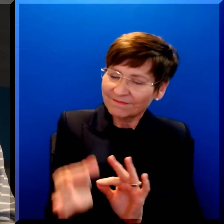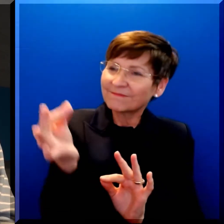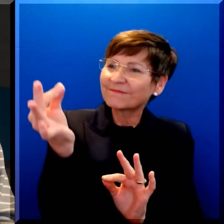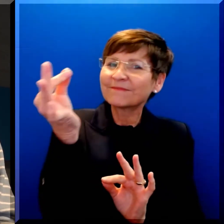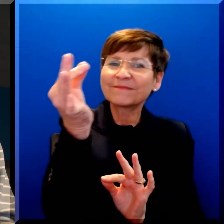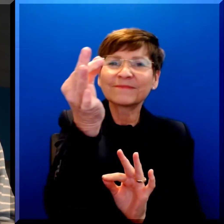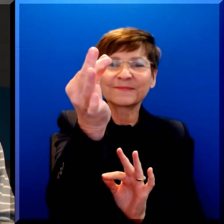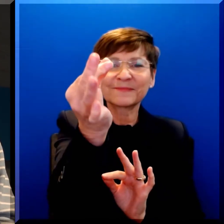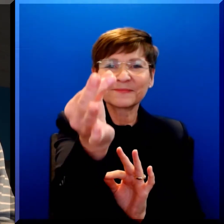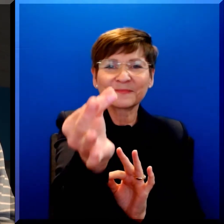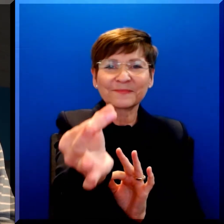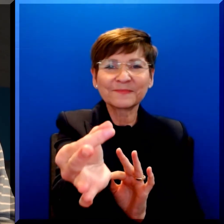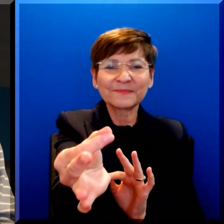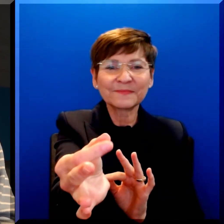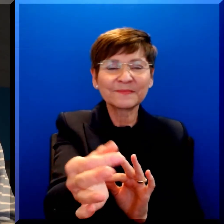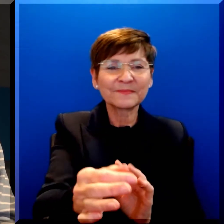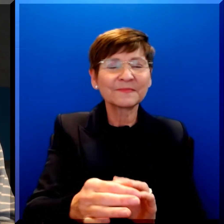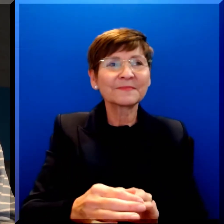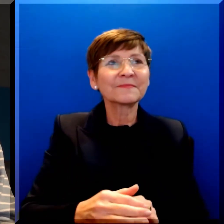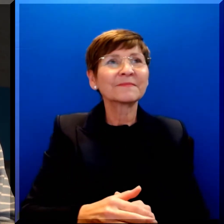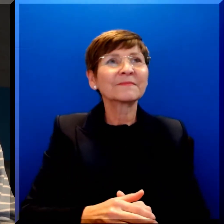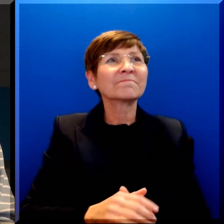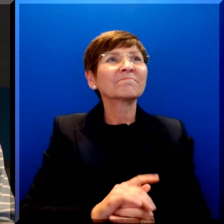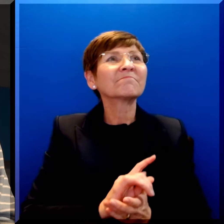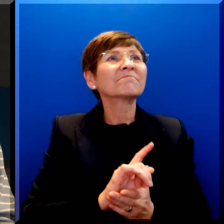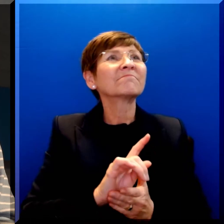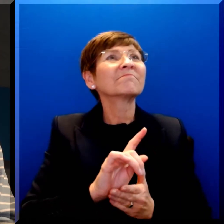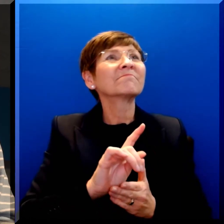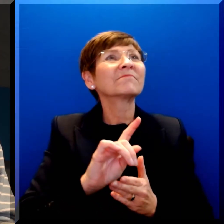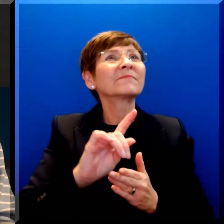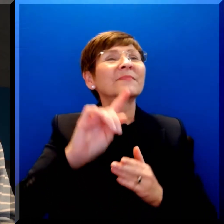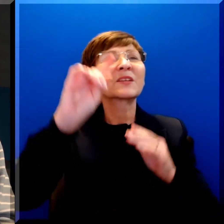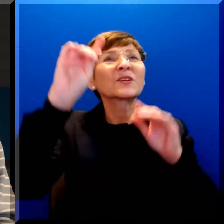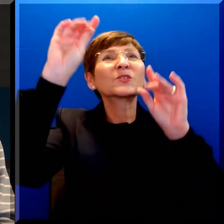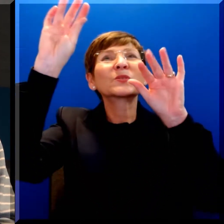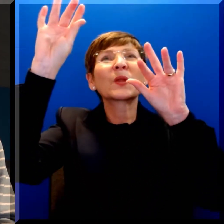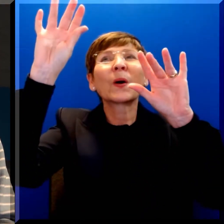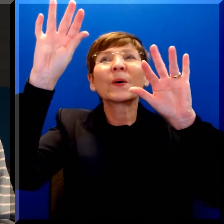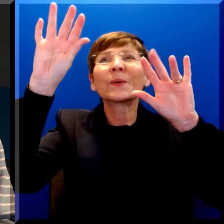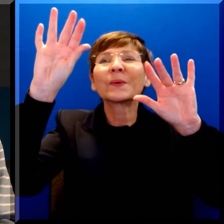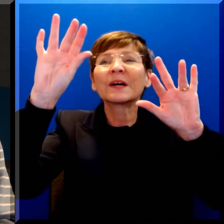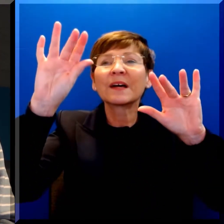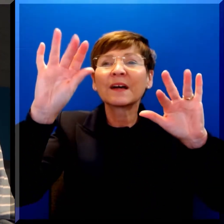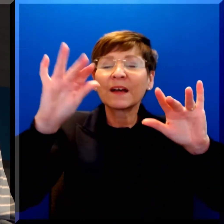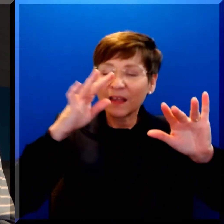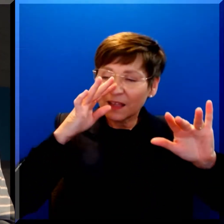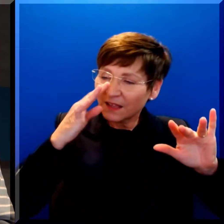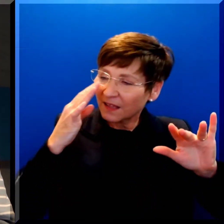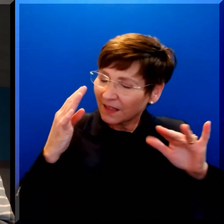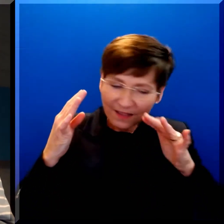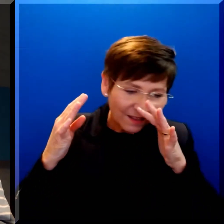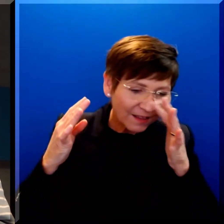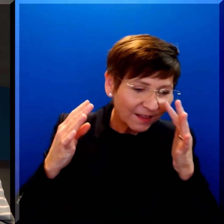Snowflake, I can't trace your crystals, still I know you're there. You've been designed so I won't